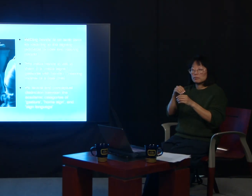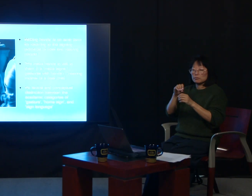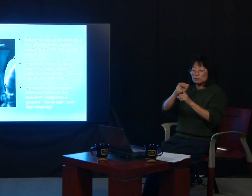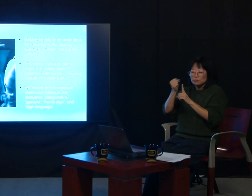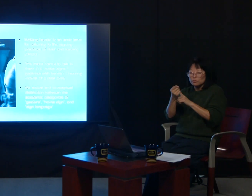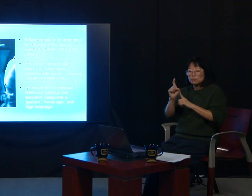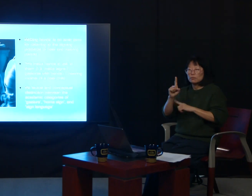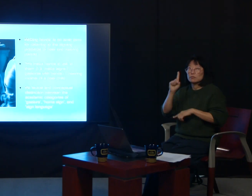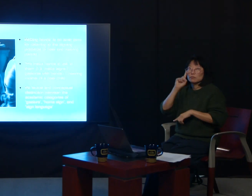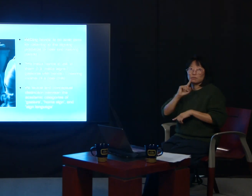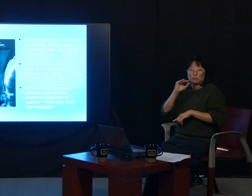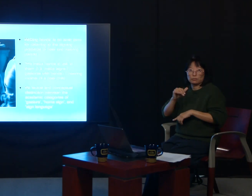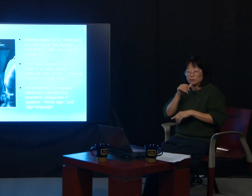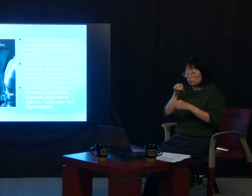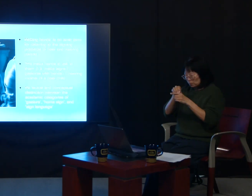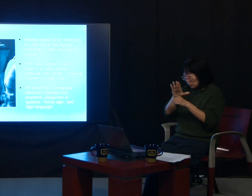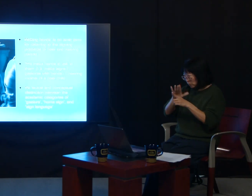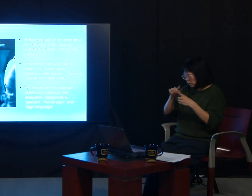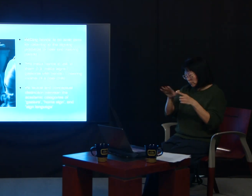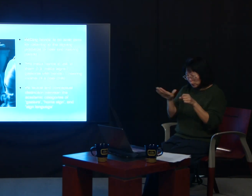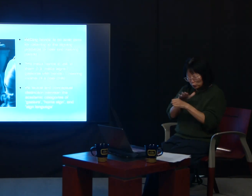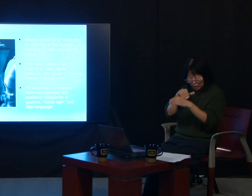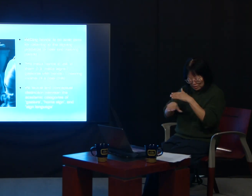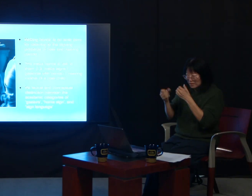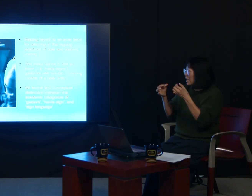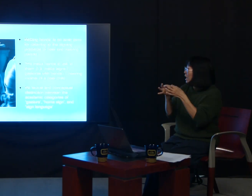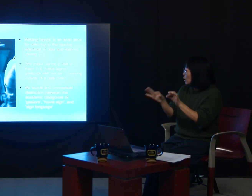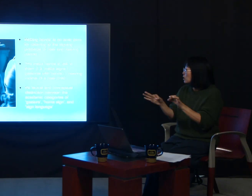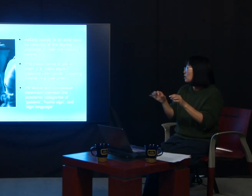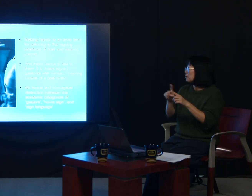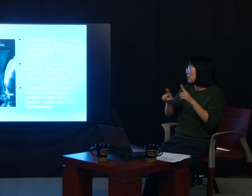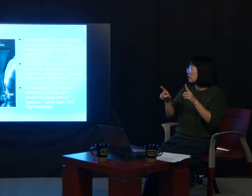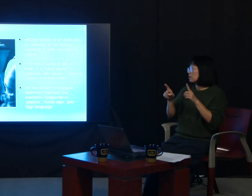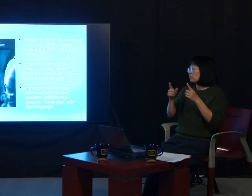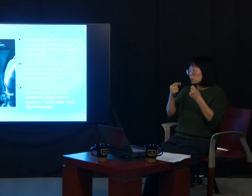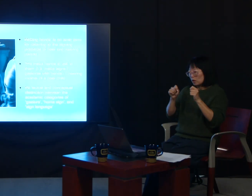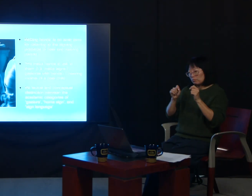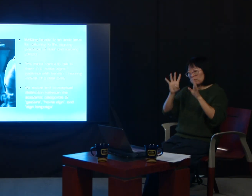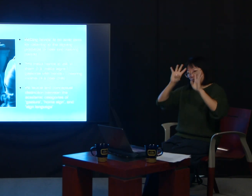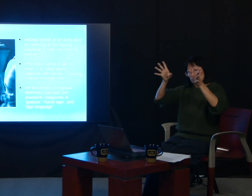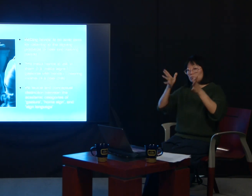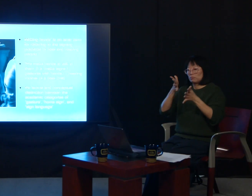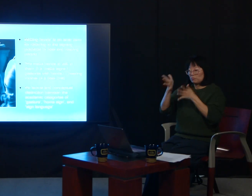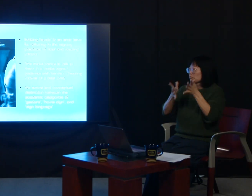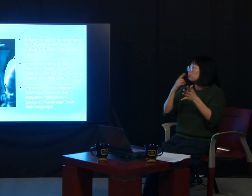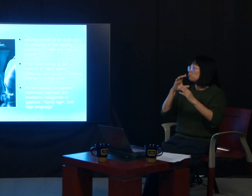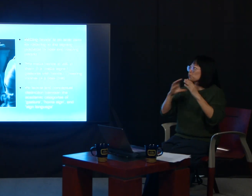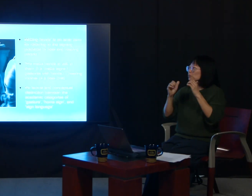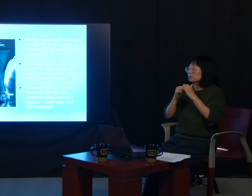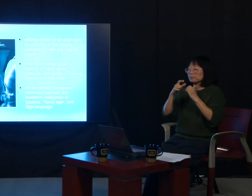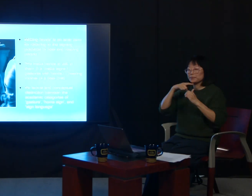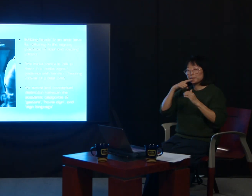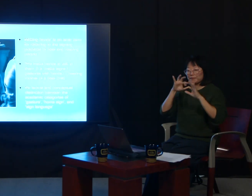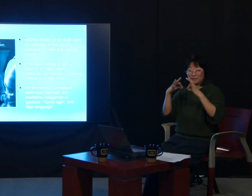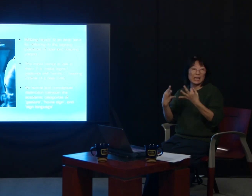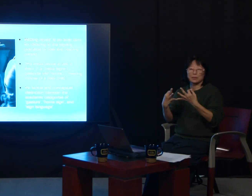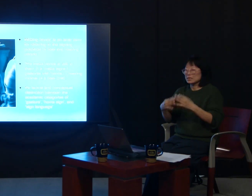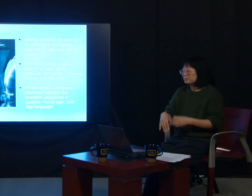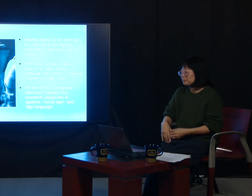are situations where deaf people are not exposed to language, so they communicate using a made-up or invented